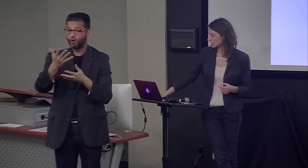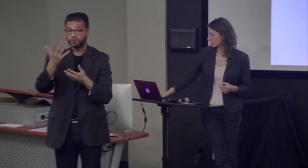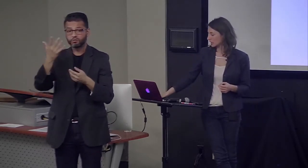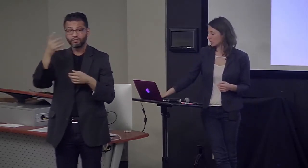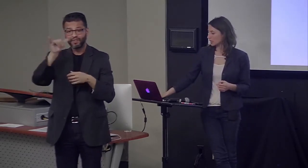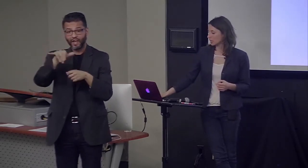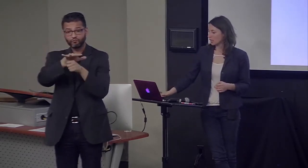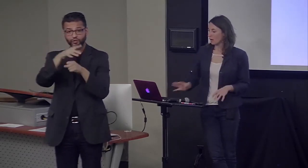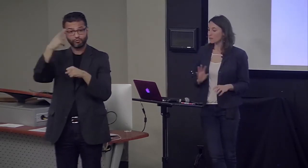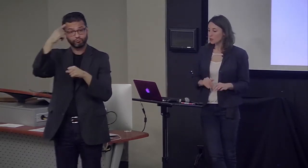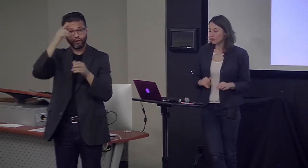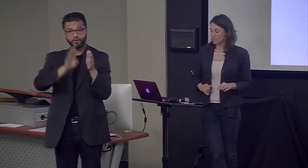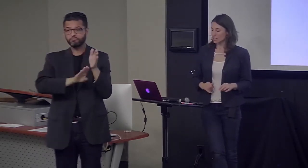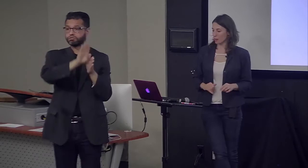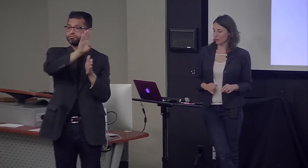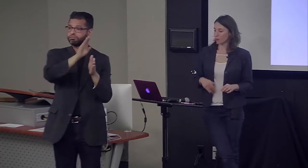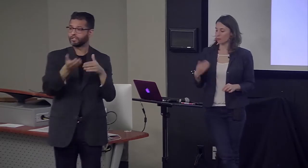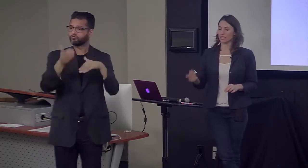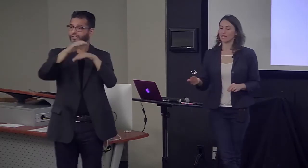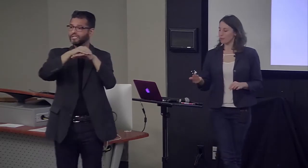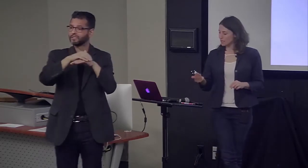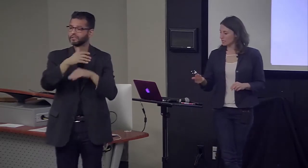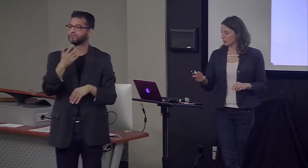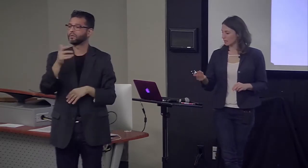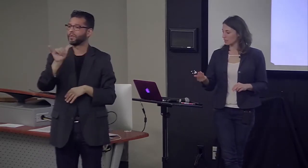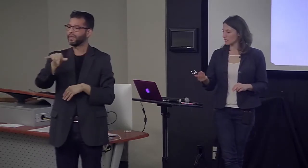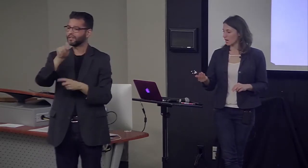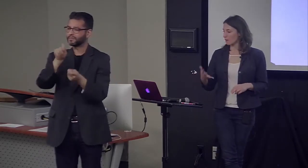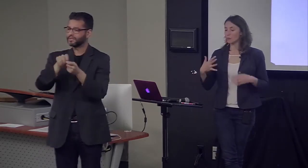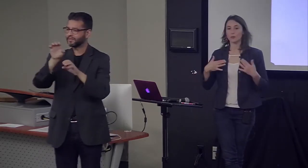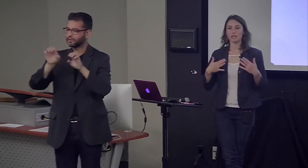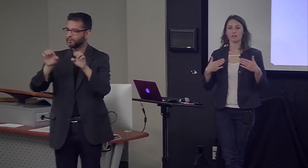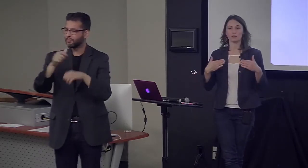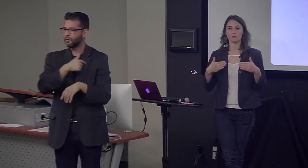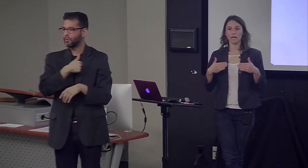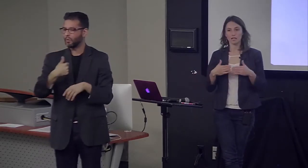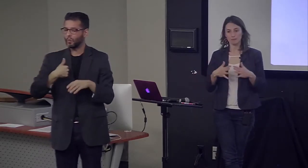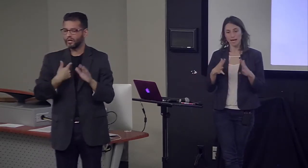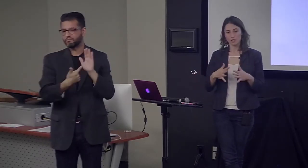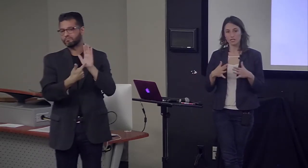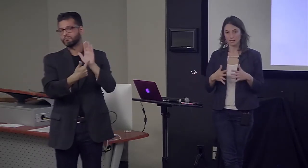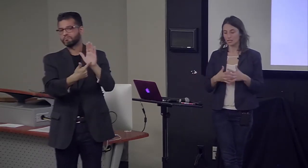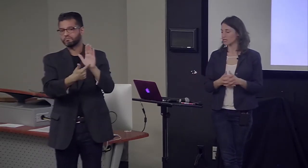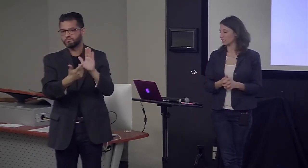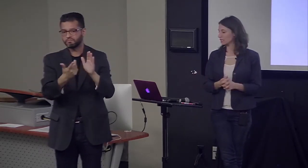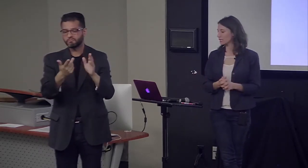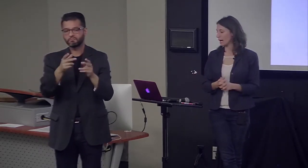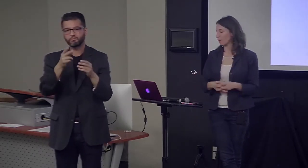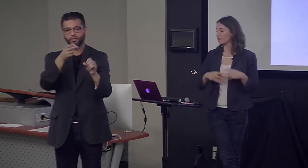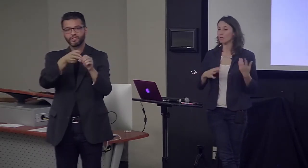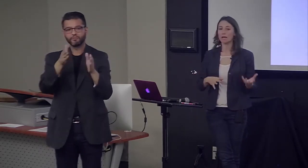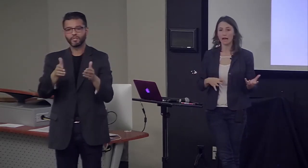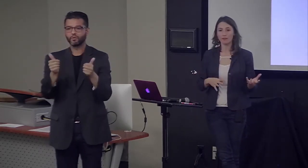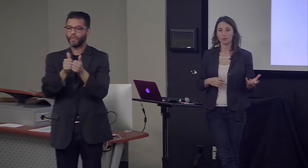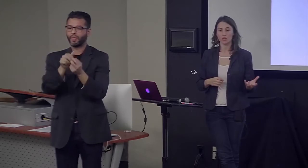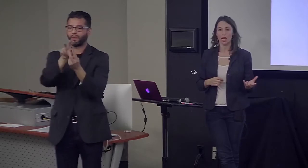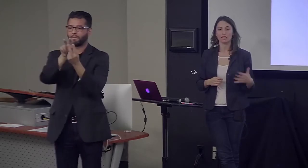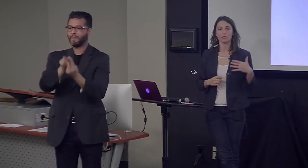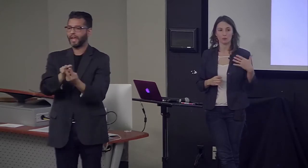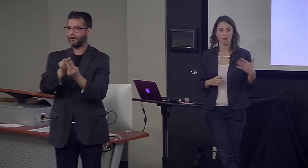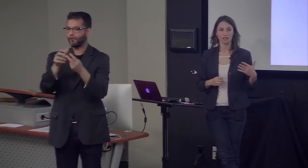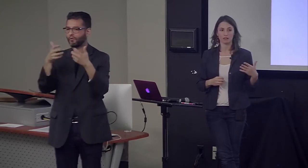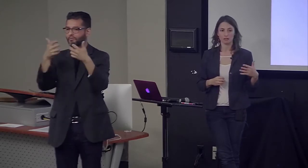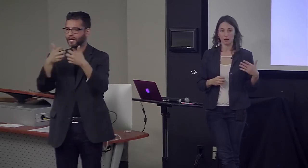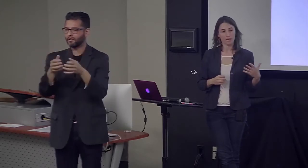areas? So in this experiment, we presented participants with paired match sentences, half of which